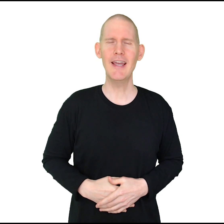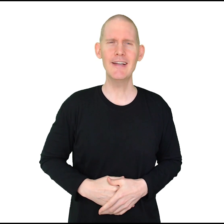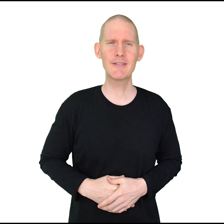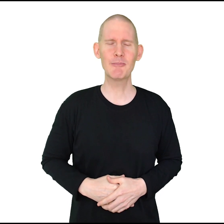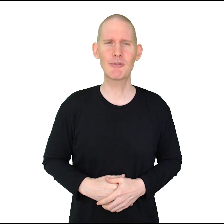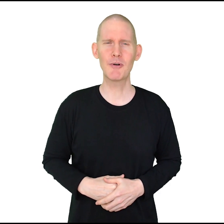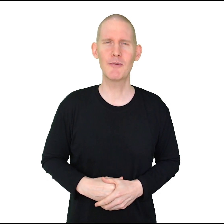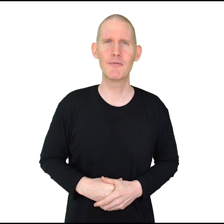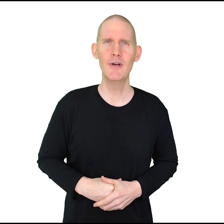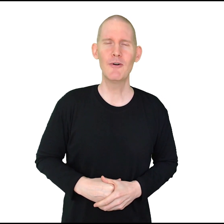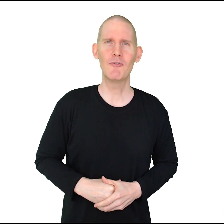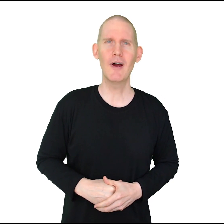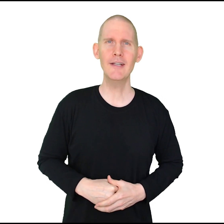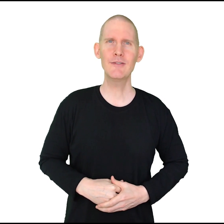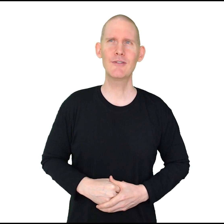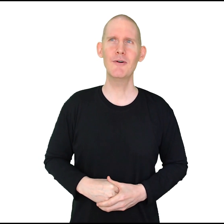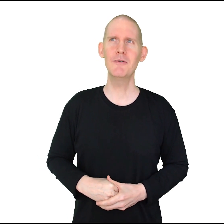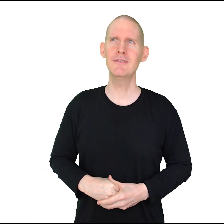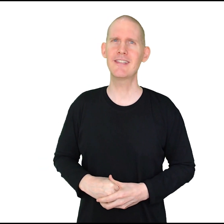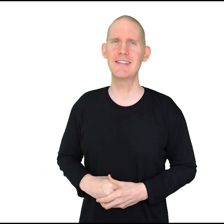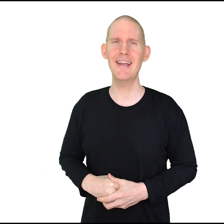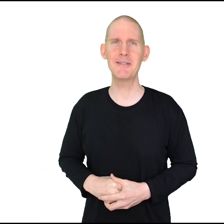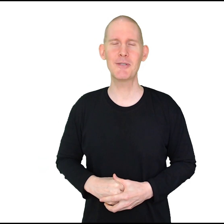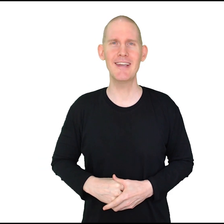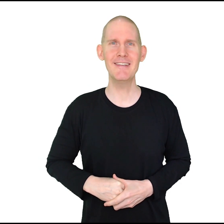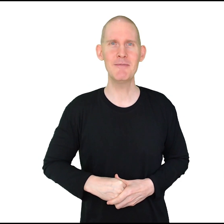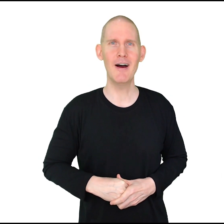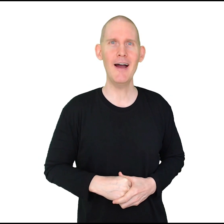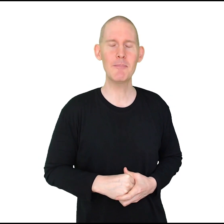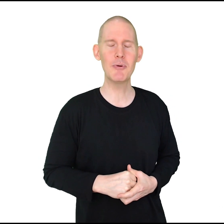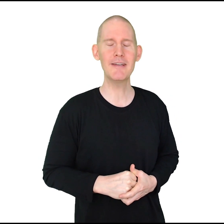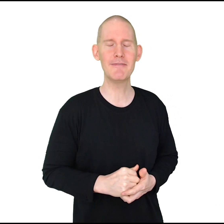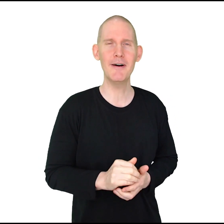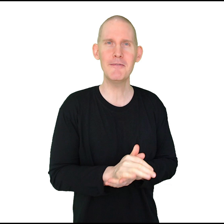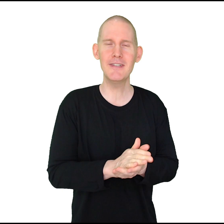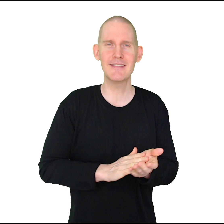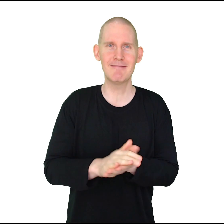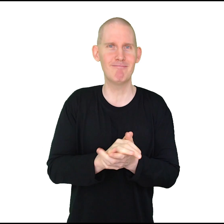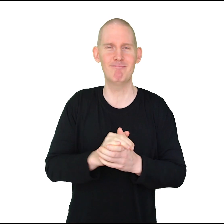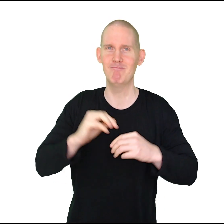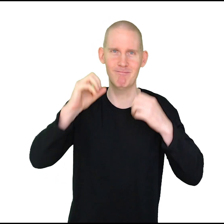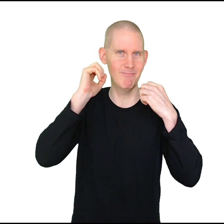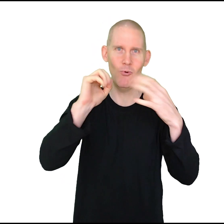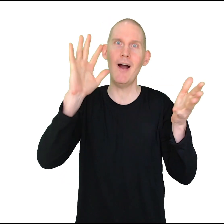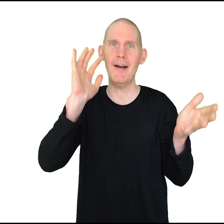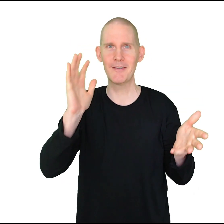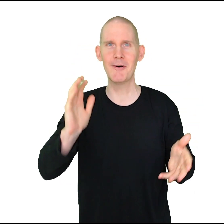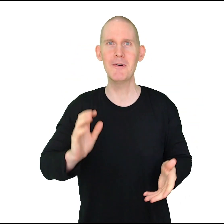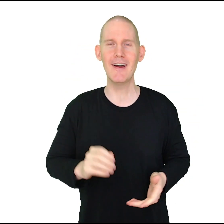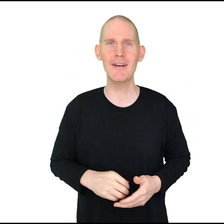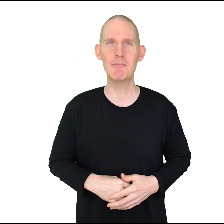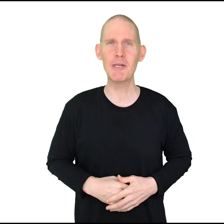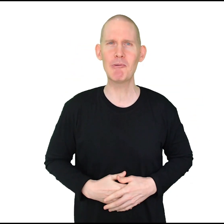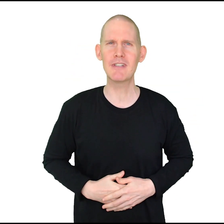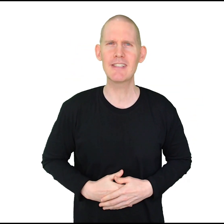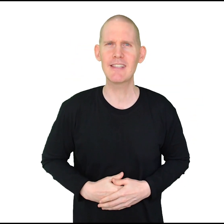some sort of rhinestone, snakeskin, hot pink velvet wah going on, and people are just like,